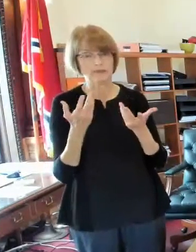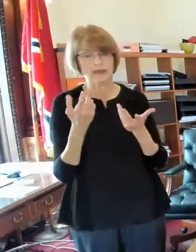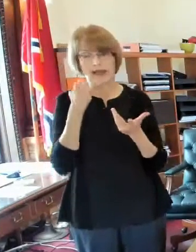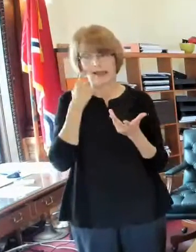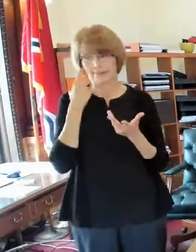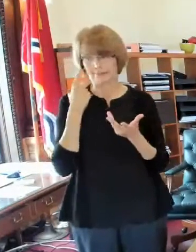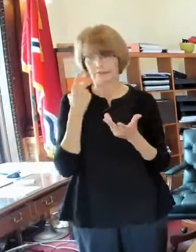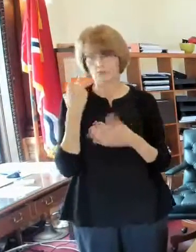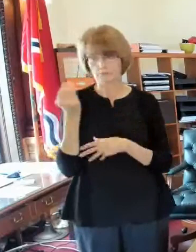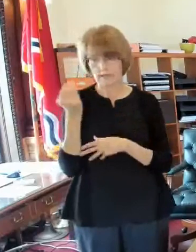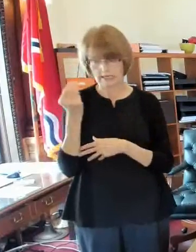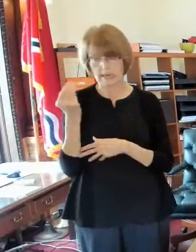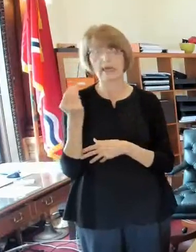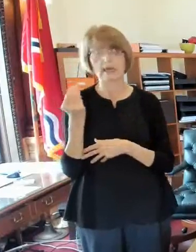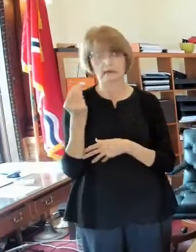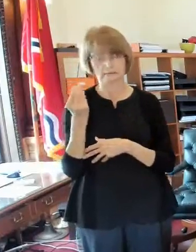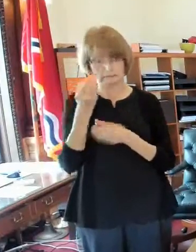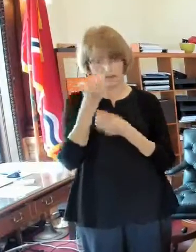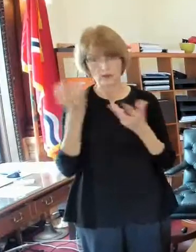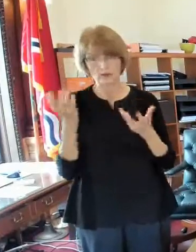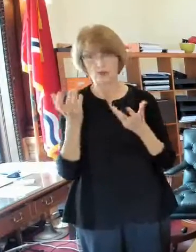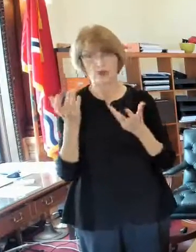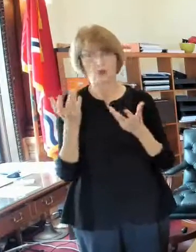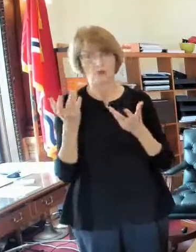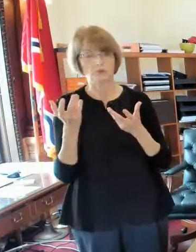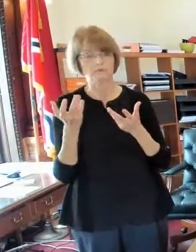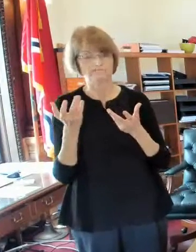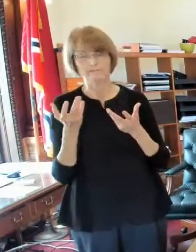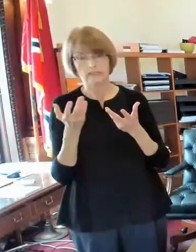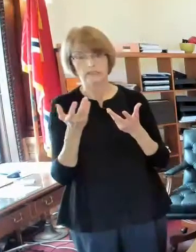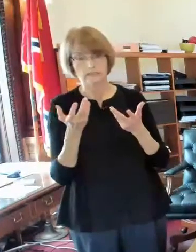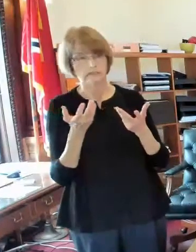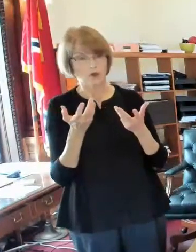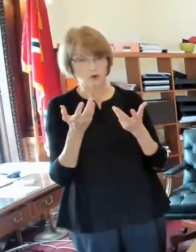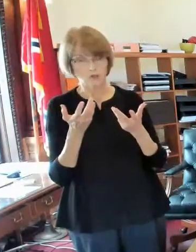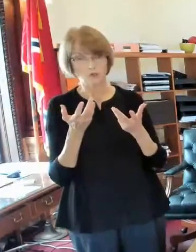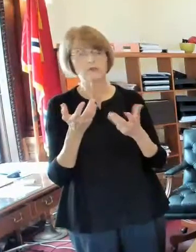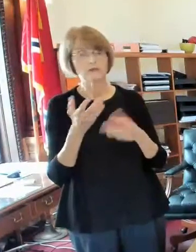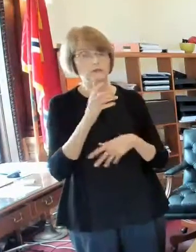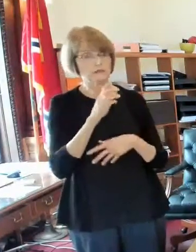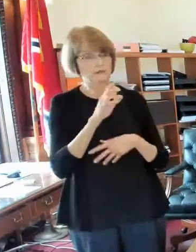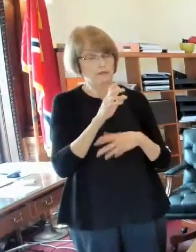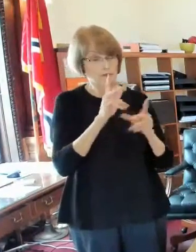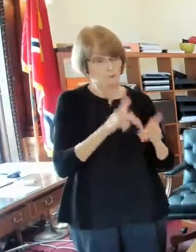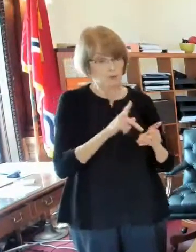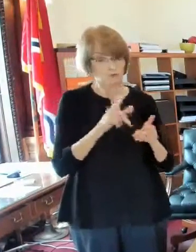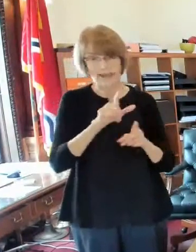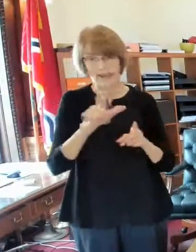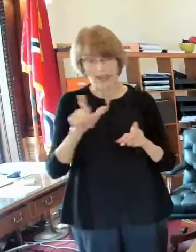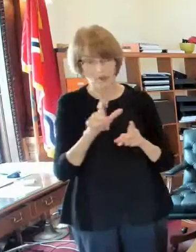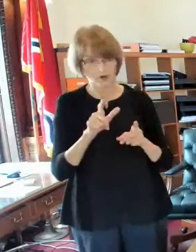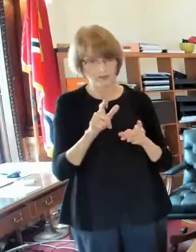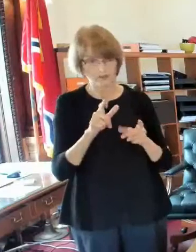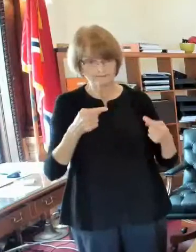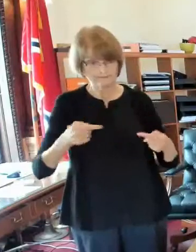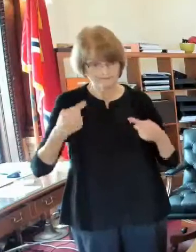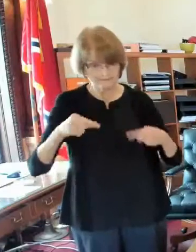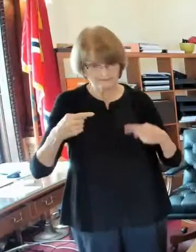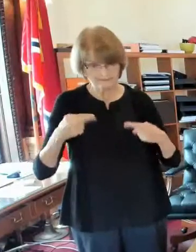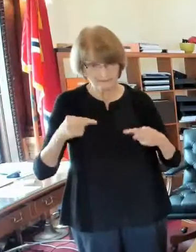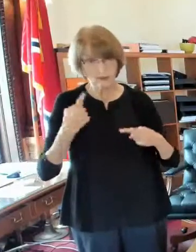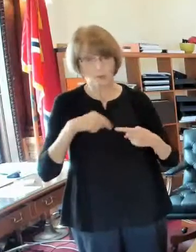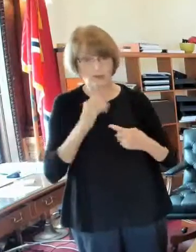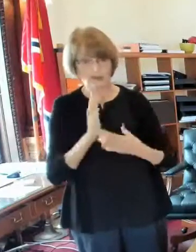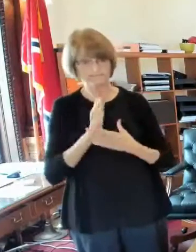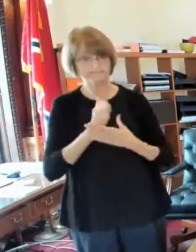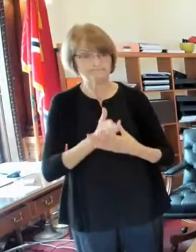actual payment had been made to a landlord on something that got worked out between the tenant and the landlord, and with our help, so